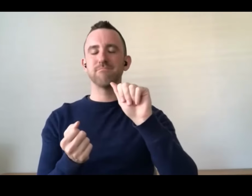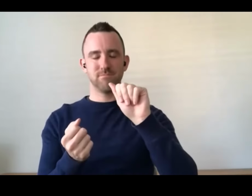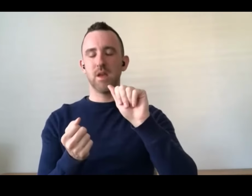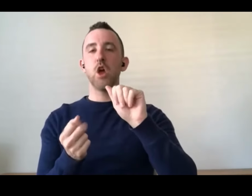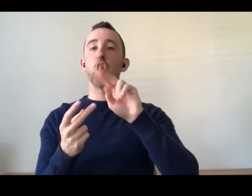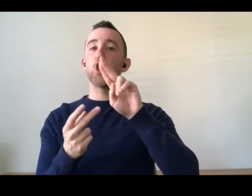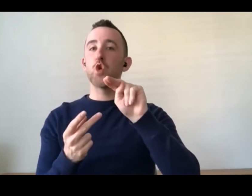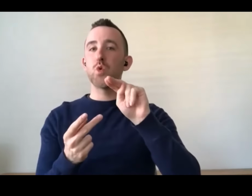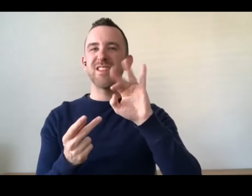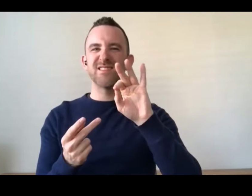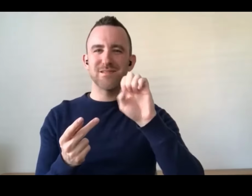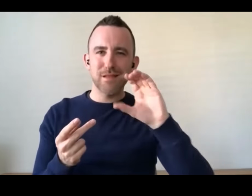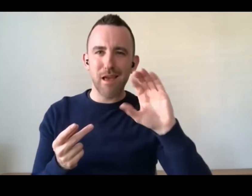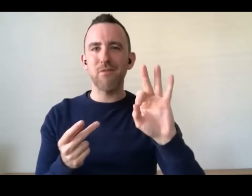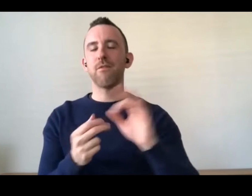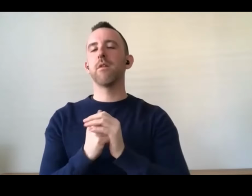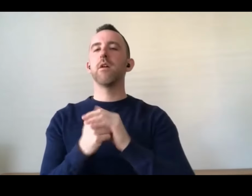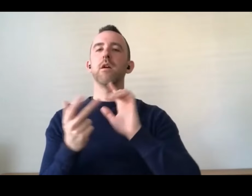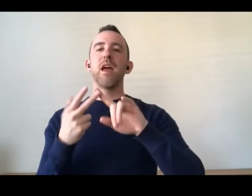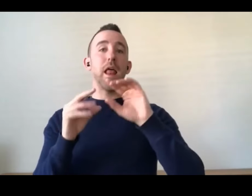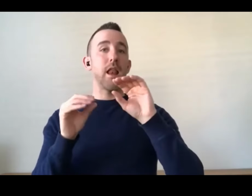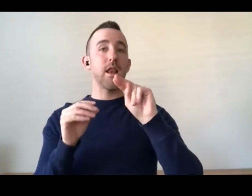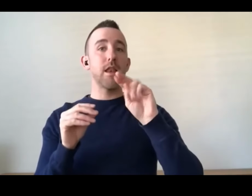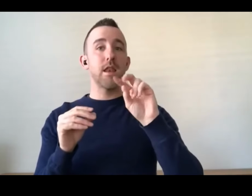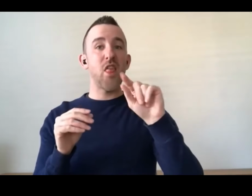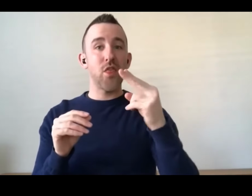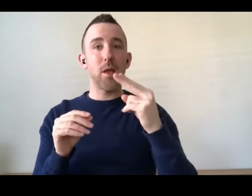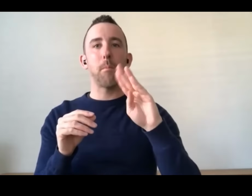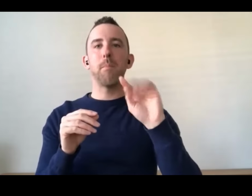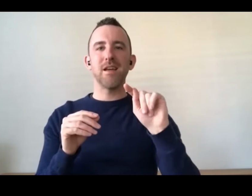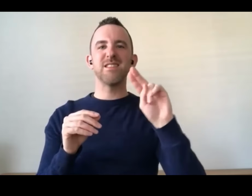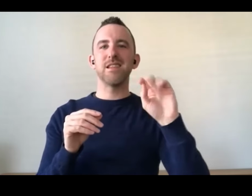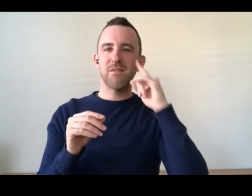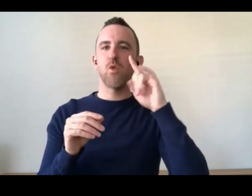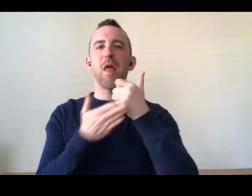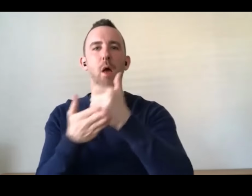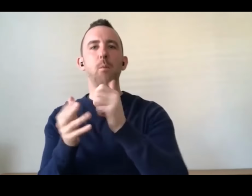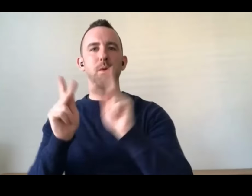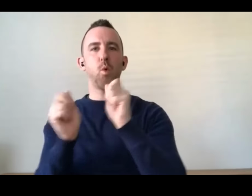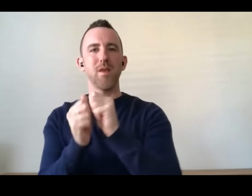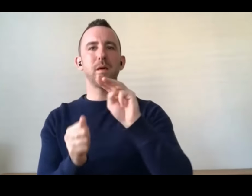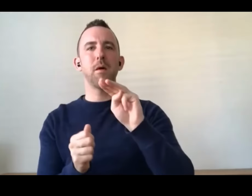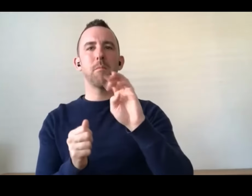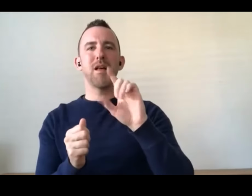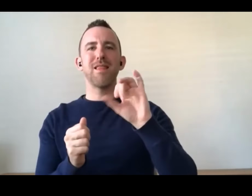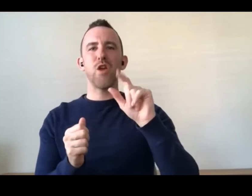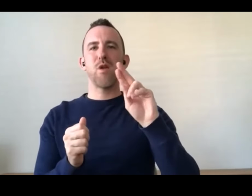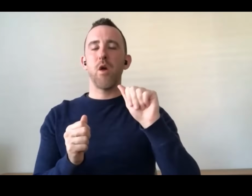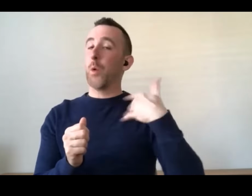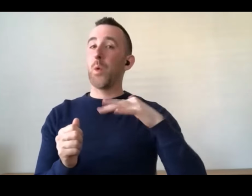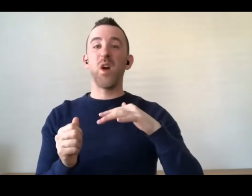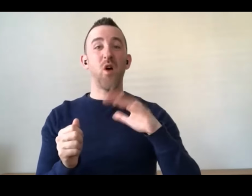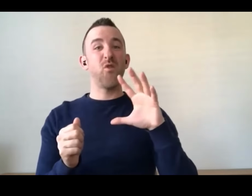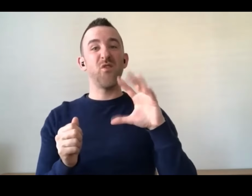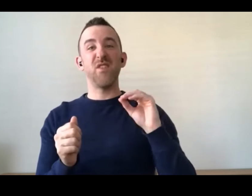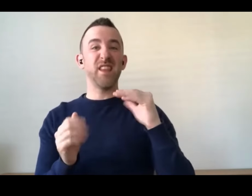UNICEF, Nothing But Nets, helping to get malaria nets to people in need for that. I mean, over 15,000 nets. It's incredible. Those are nets